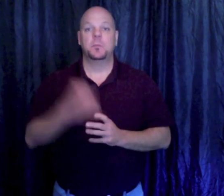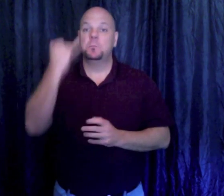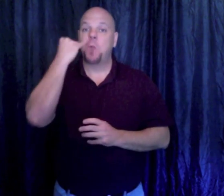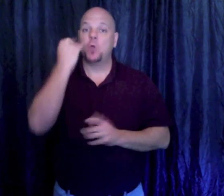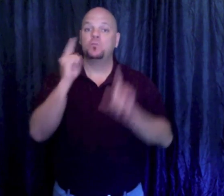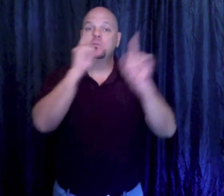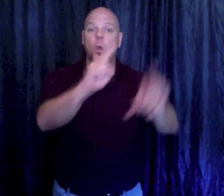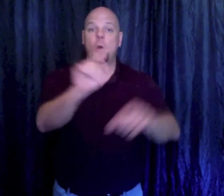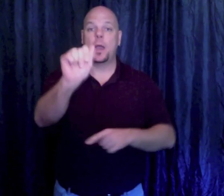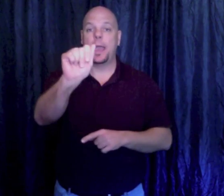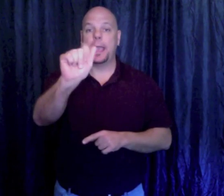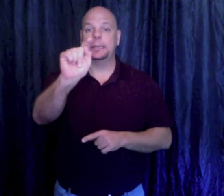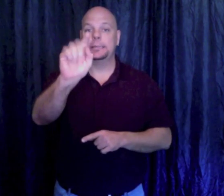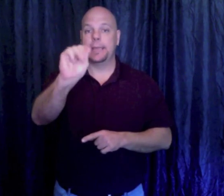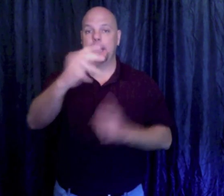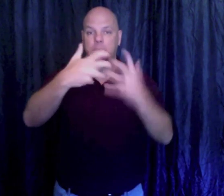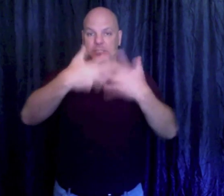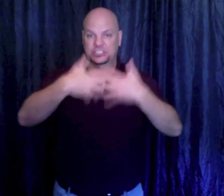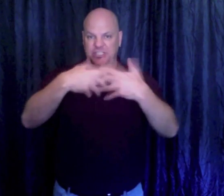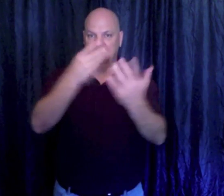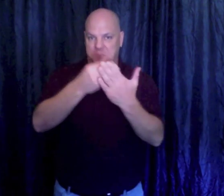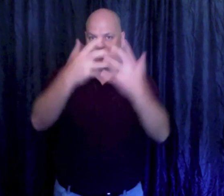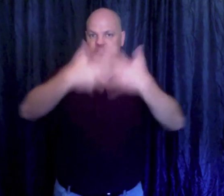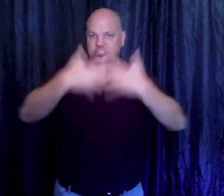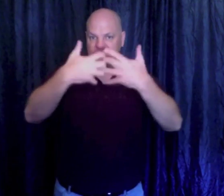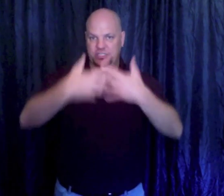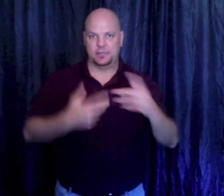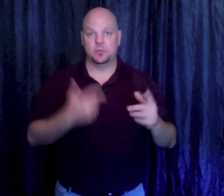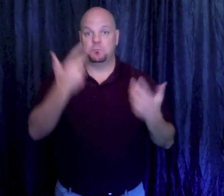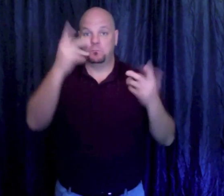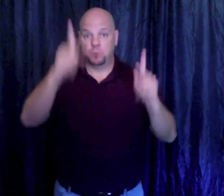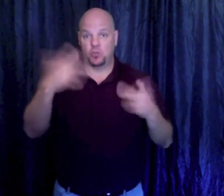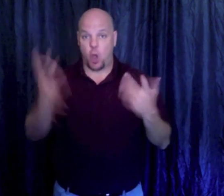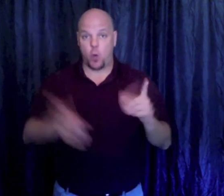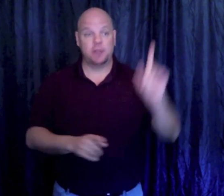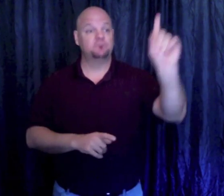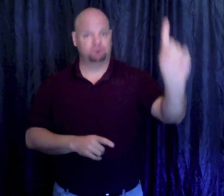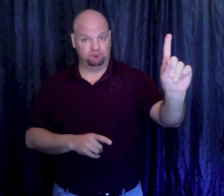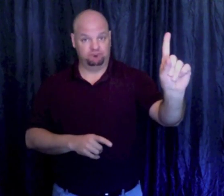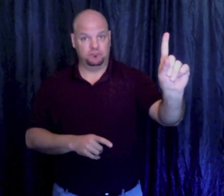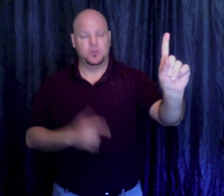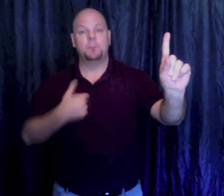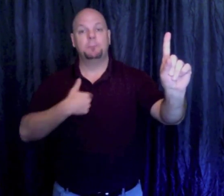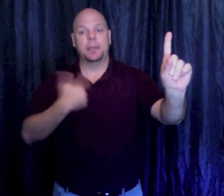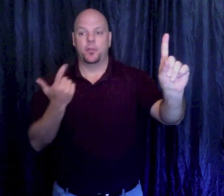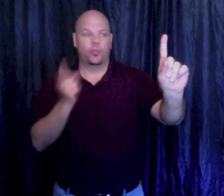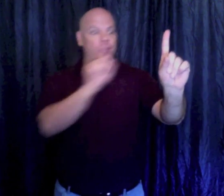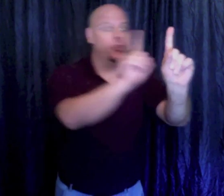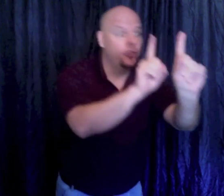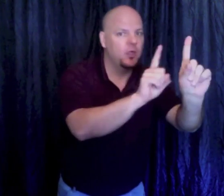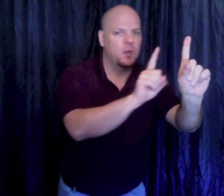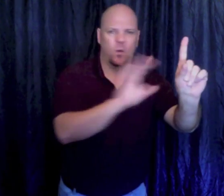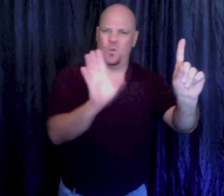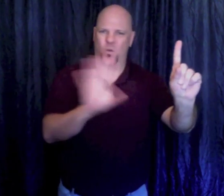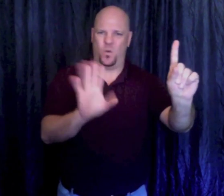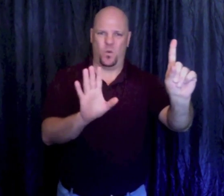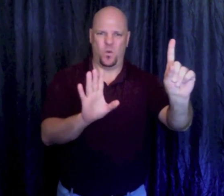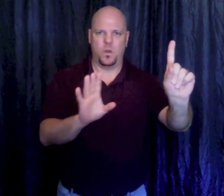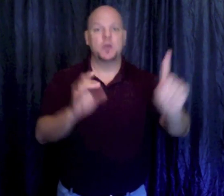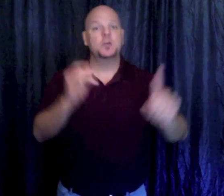ATM machine. If someone's at the ATM, normally you don't stand right behind them. Everyone tells you to stand in line. But if someone's